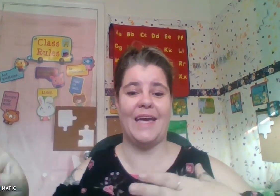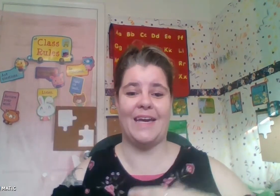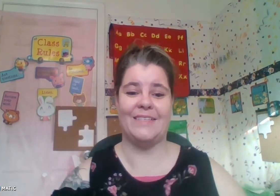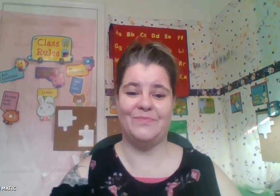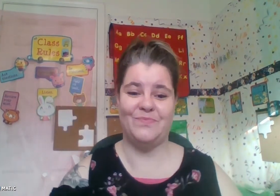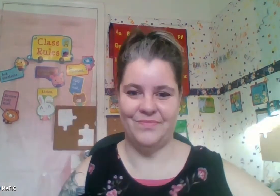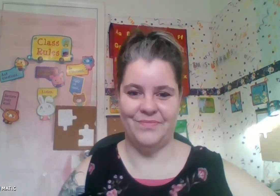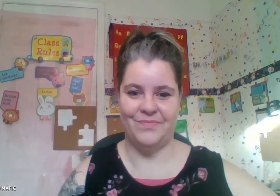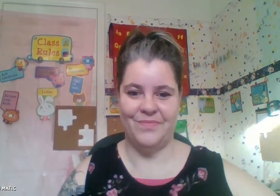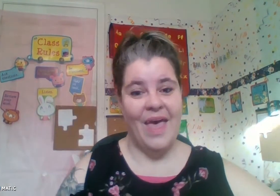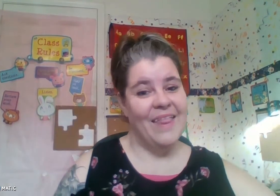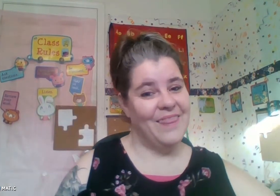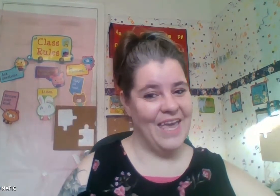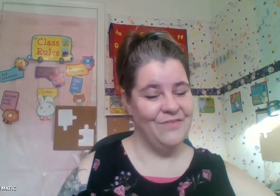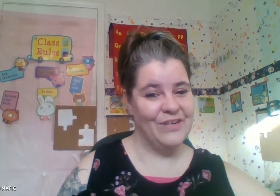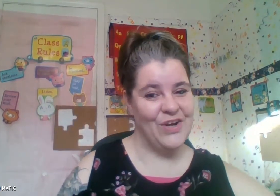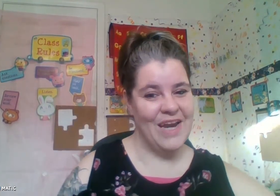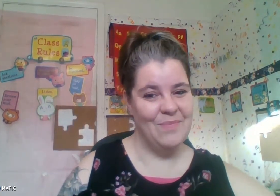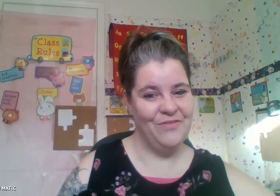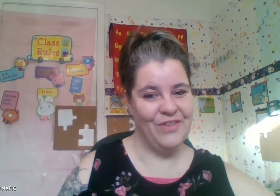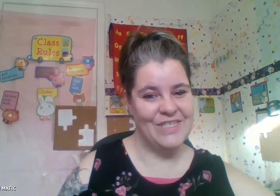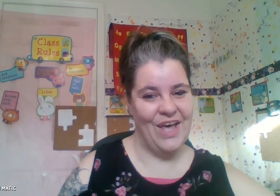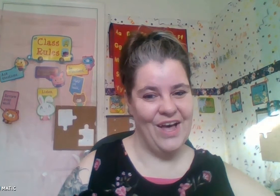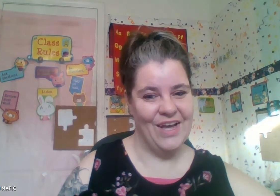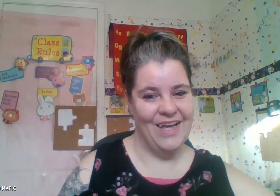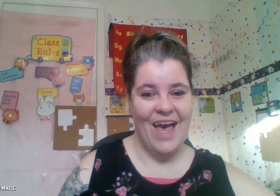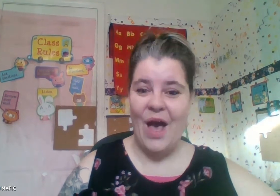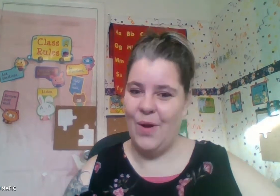week. Thank you for joining me for the song.